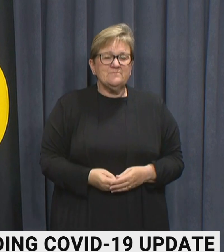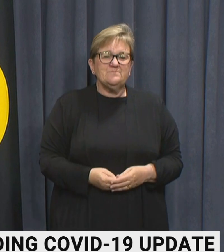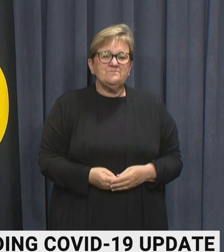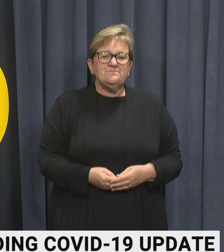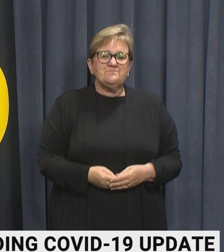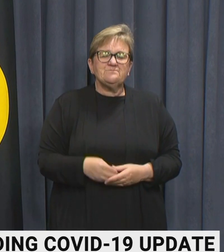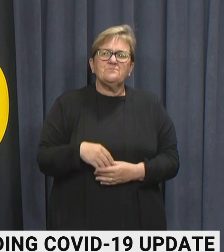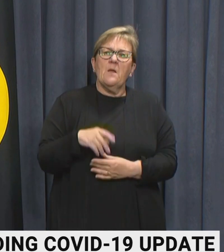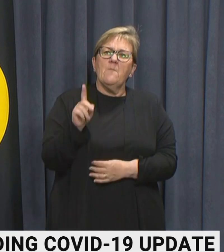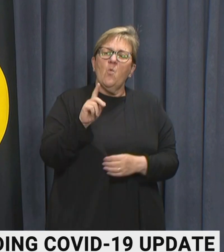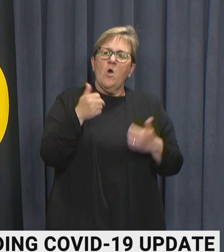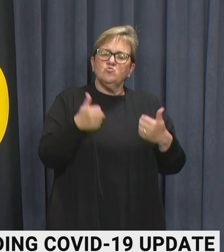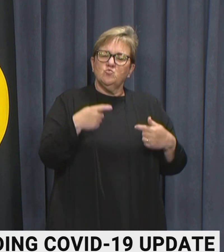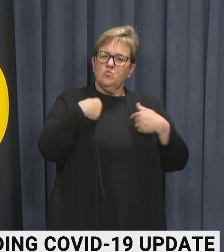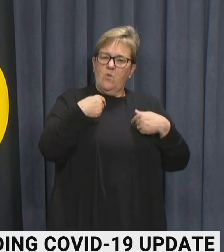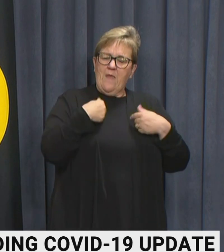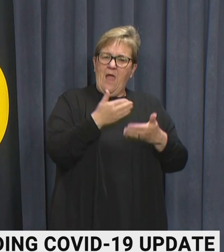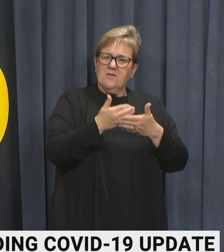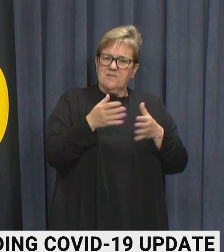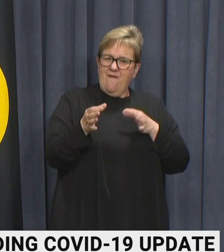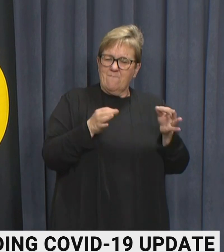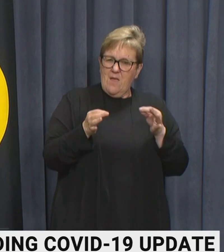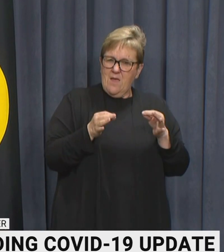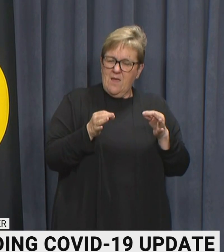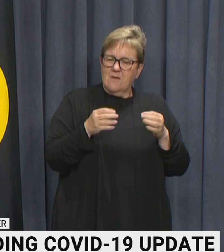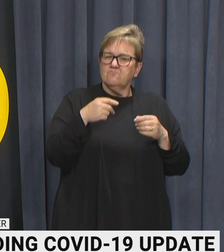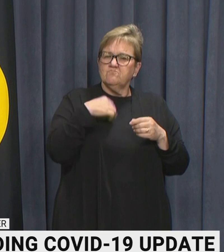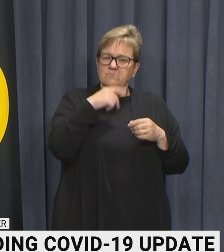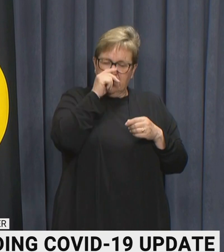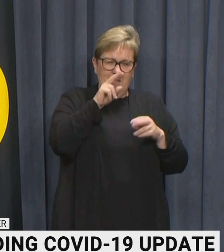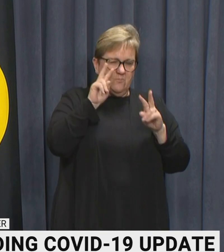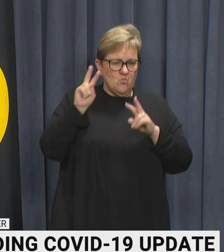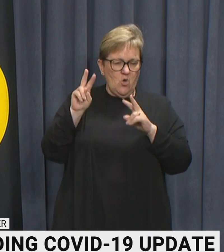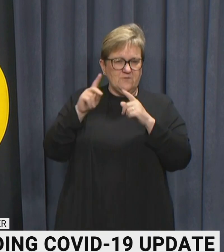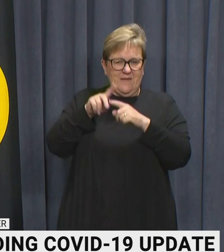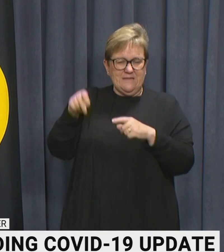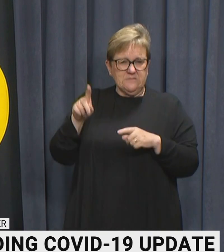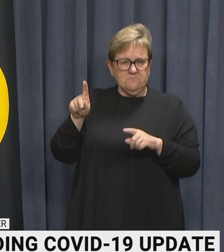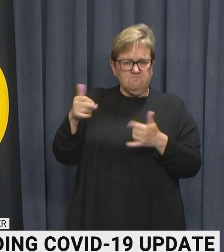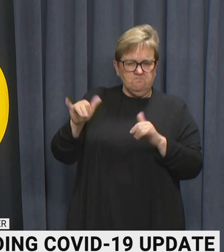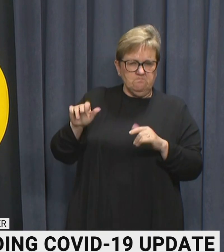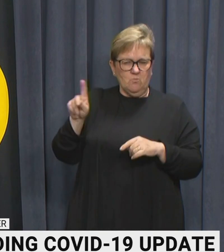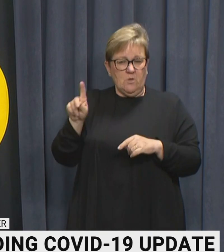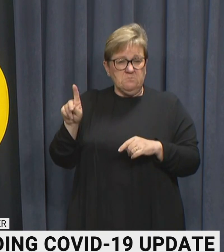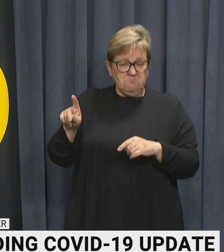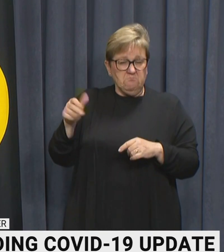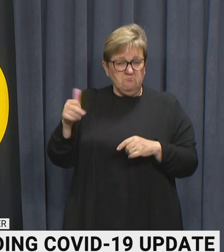The advantage of our safe transition plan is that it enables us to see what works and what doesn't around the